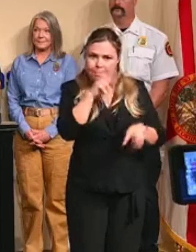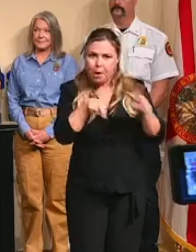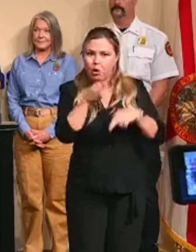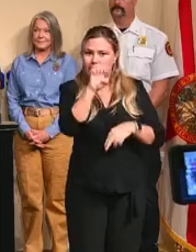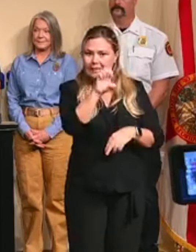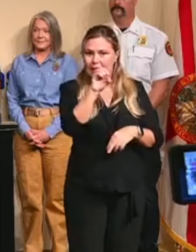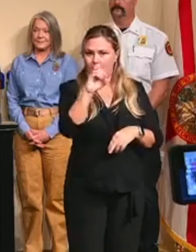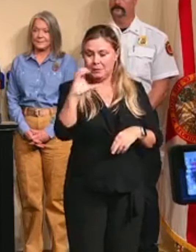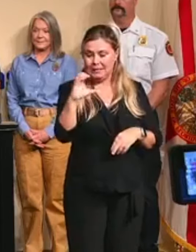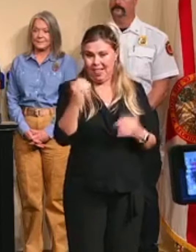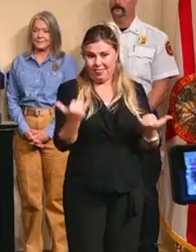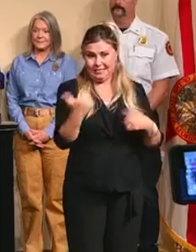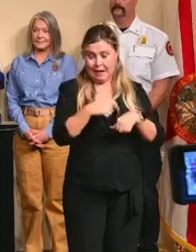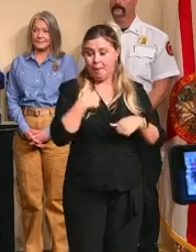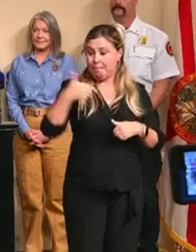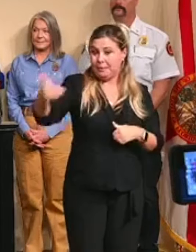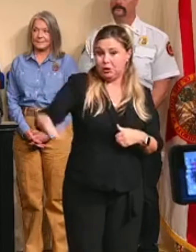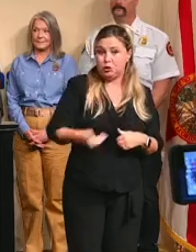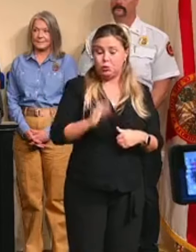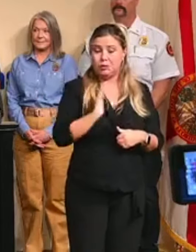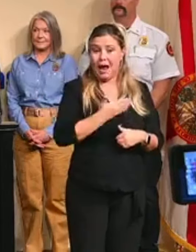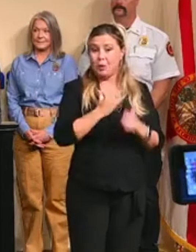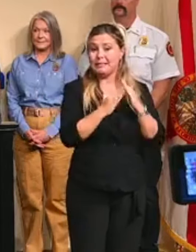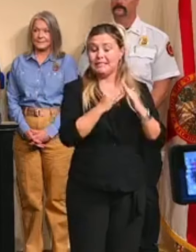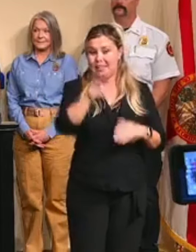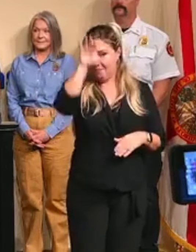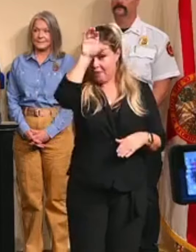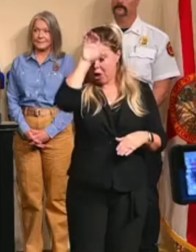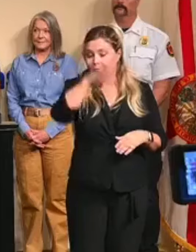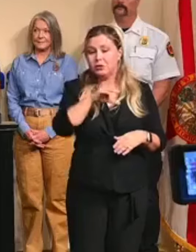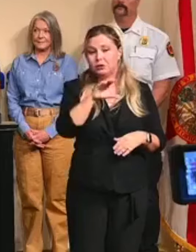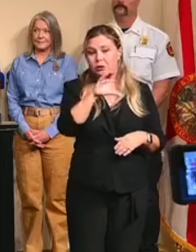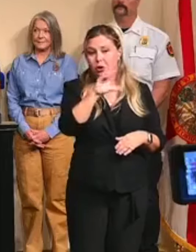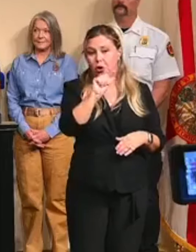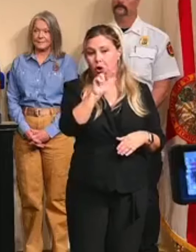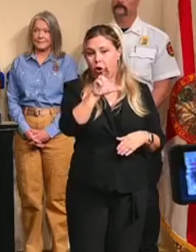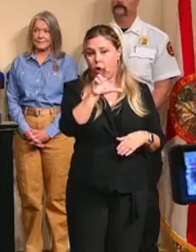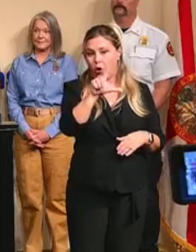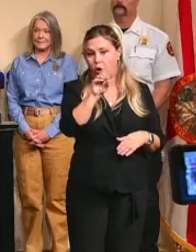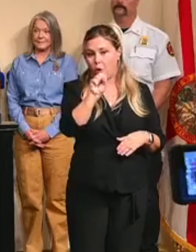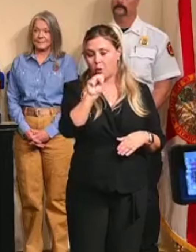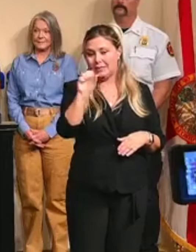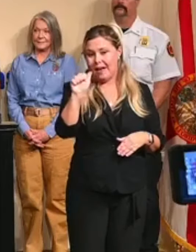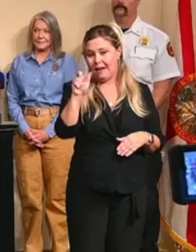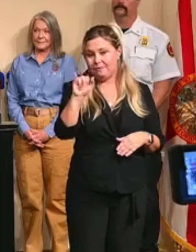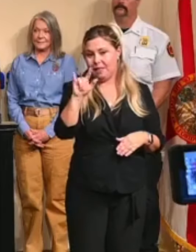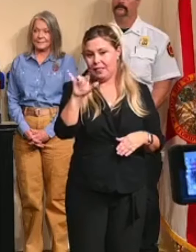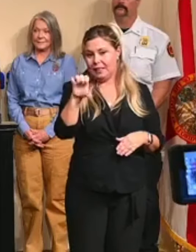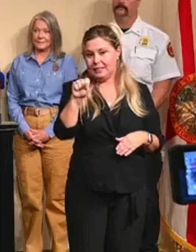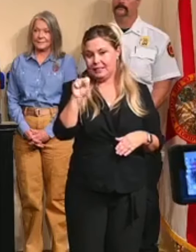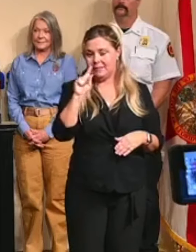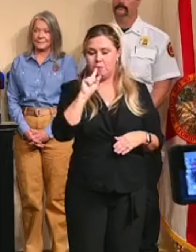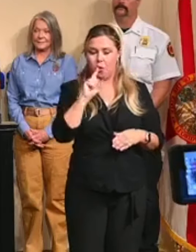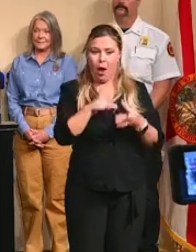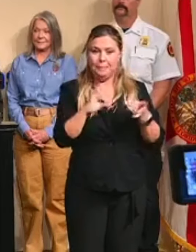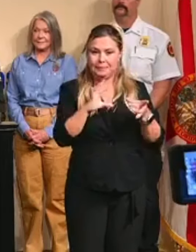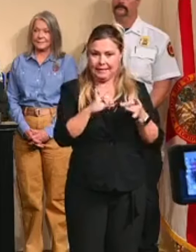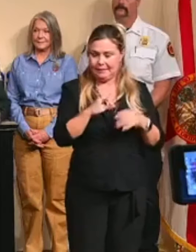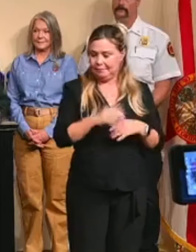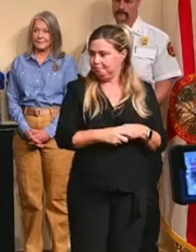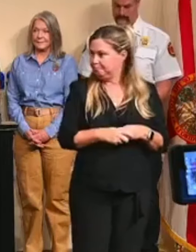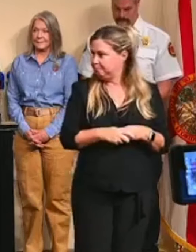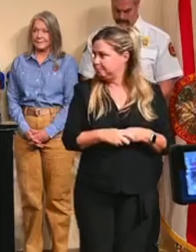EOC. At this time, I'm going to introduce our City Fire Chief, Chief Carlos Avalis, to give an update on fire rescue, fire services. Chief